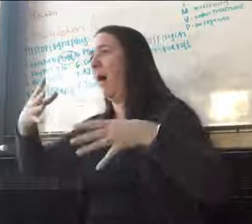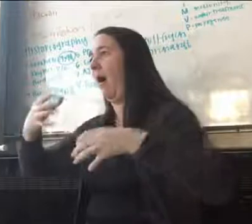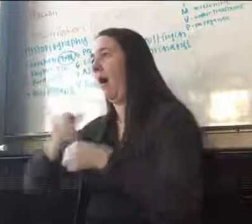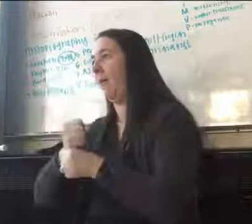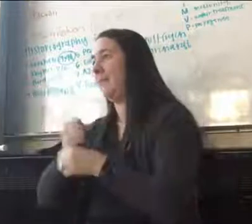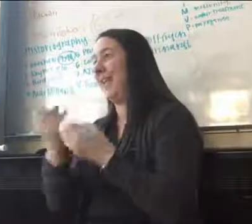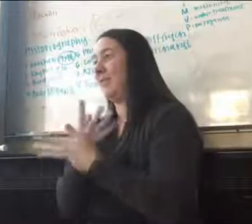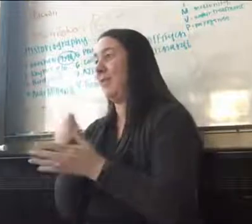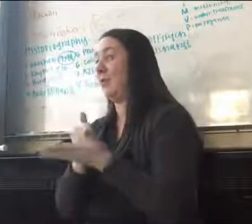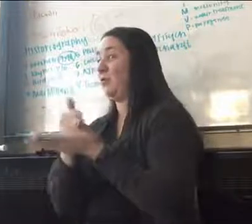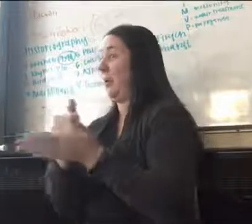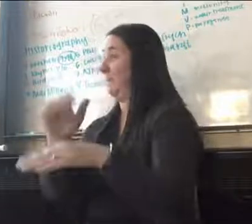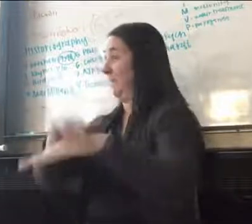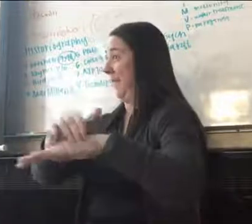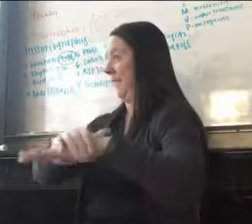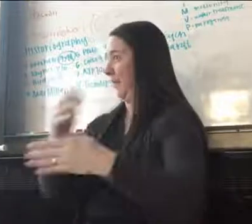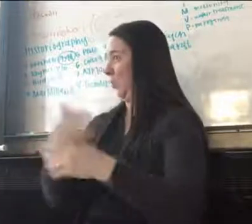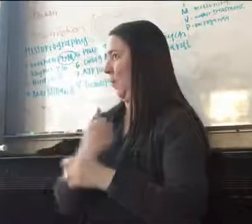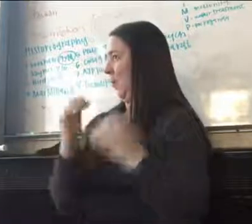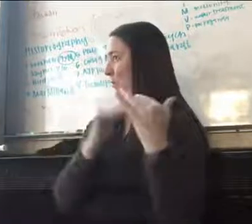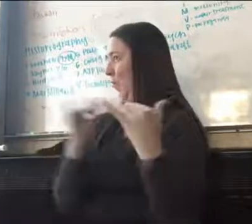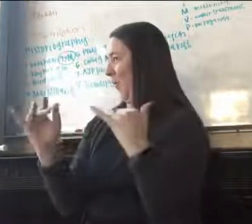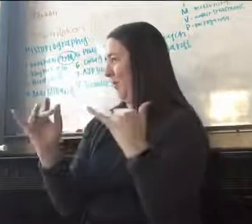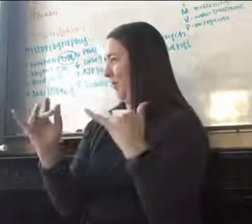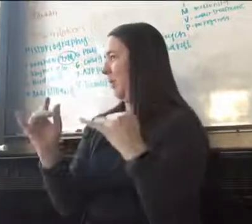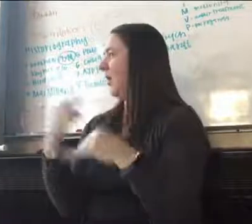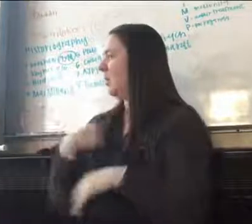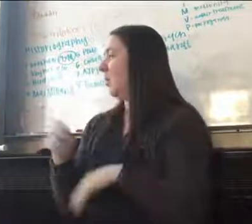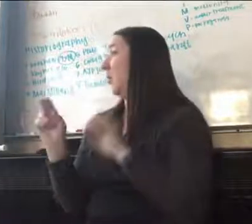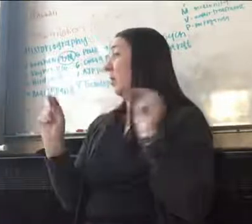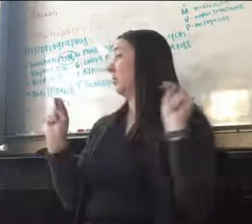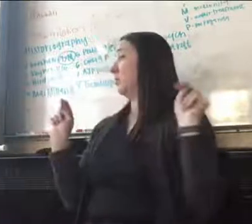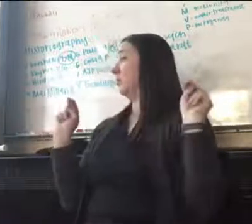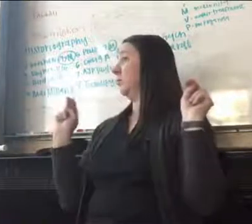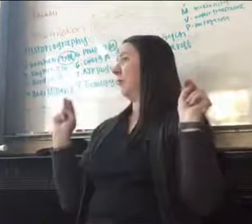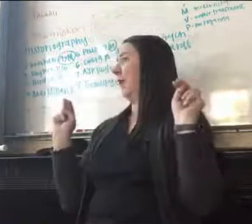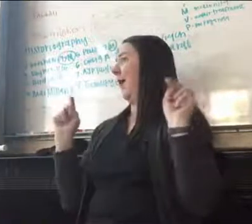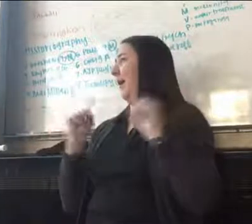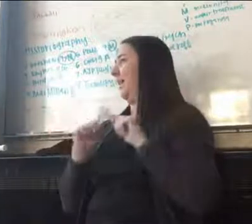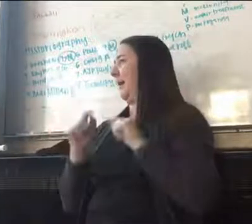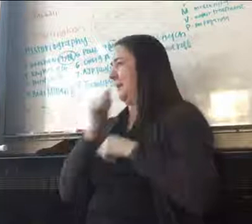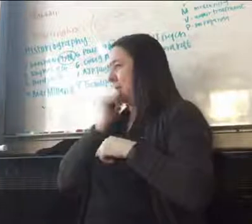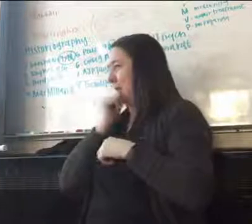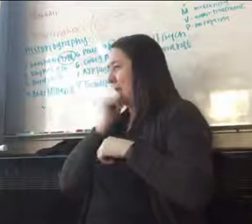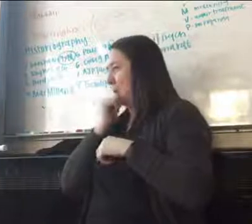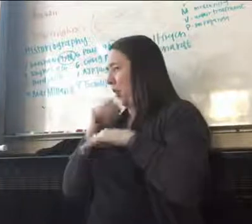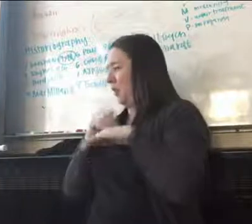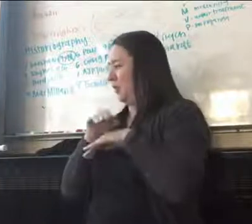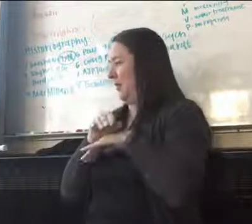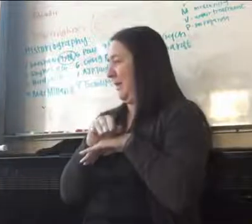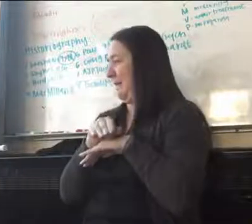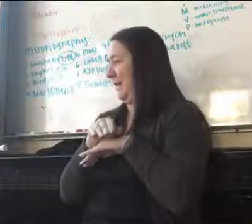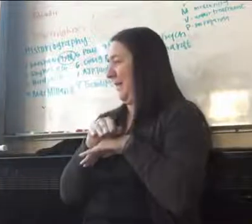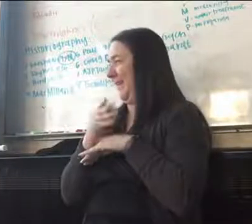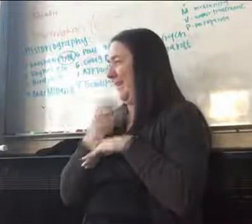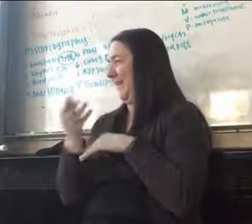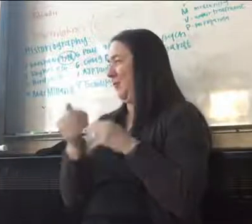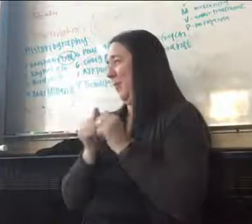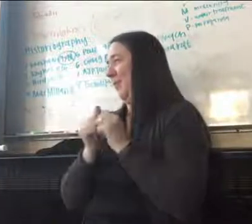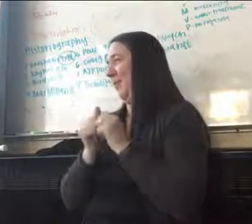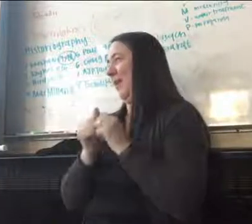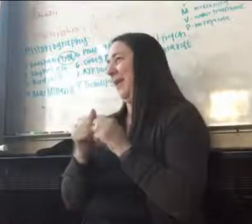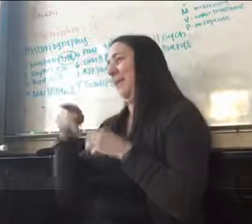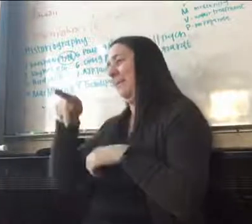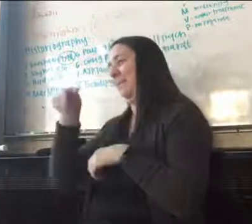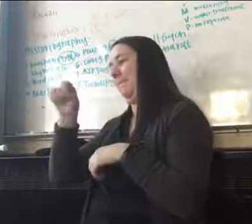war. So while we were neutral, we were secretly sending bombs back and forth to England using these. Imagine if you're